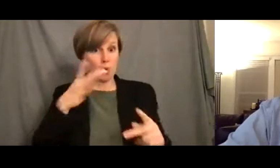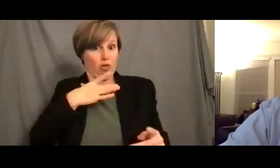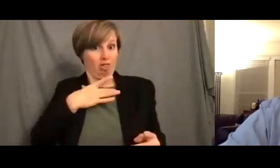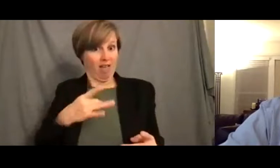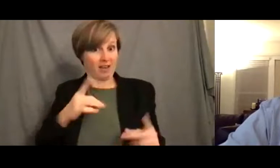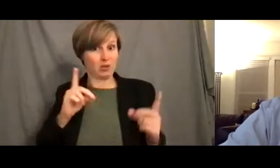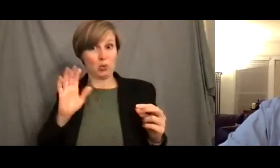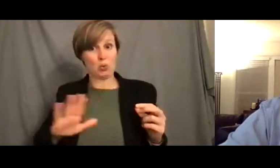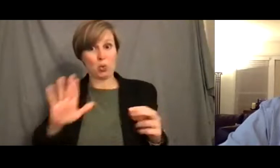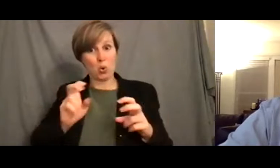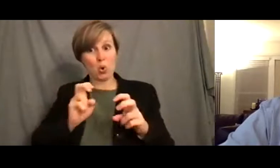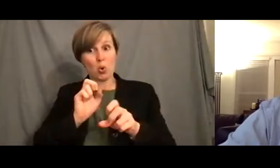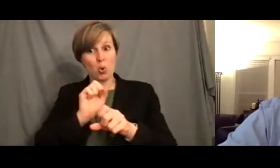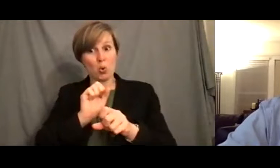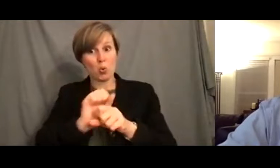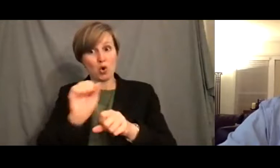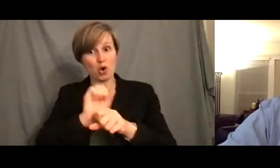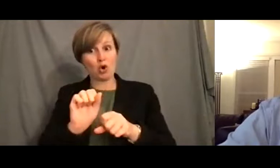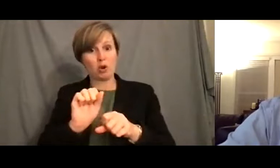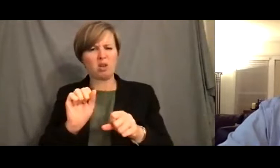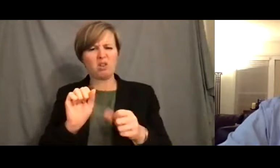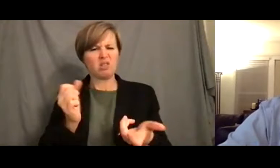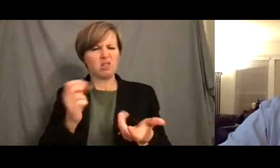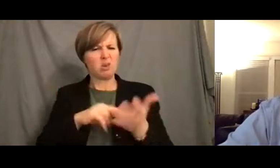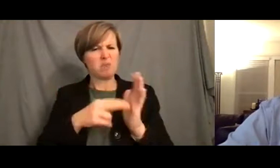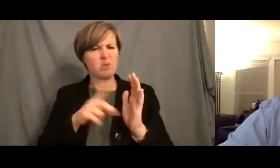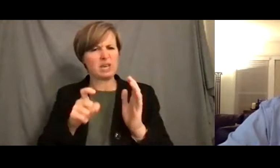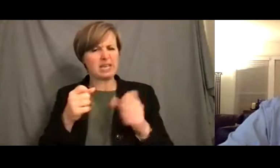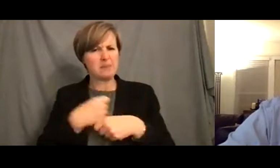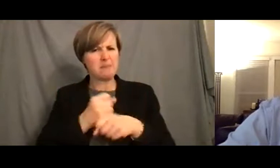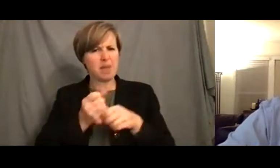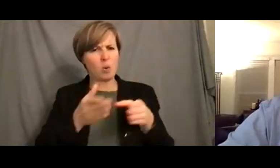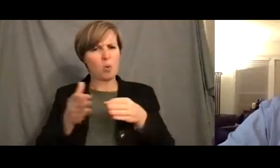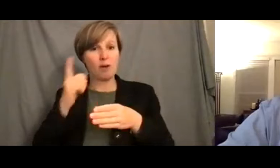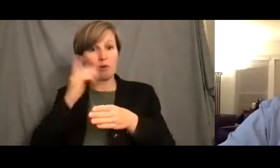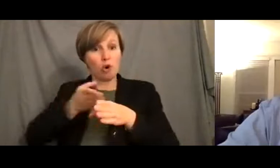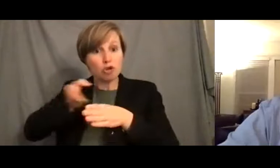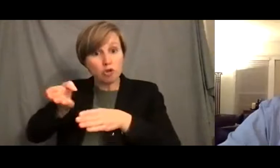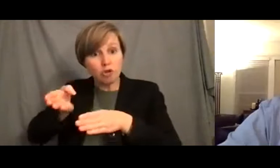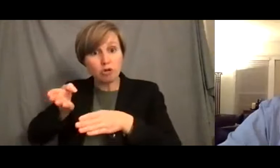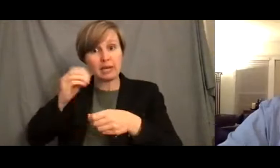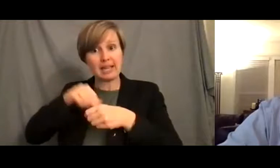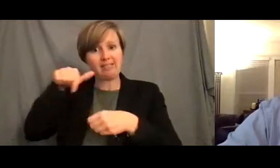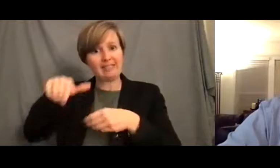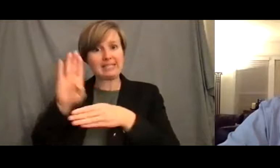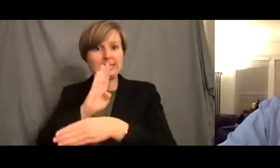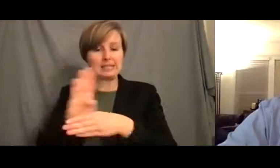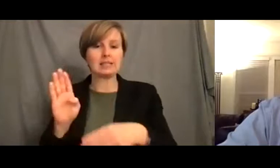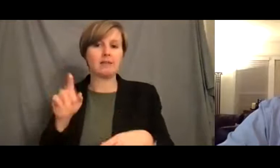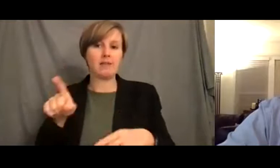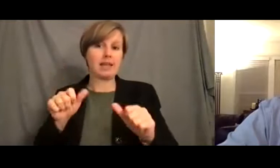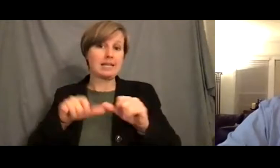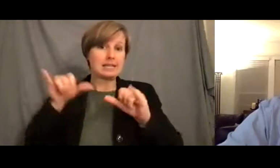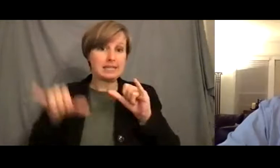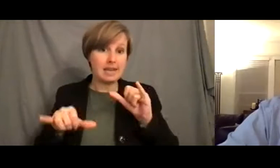you do and that your heart is in, we need to make a way for them to have a career in this business, that they can